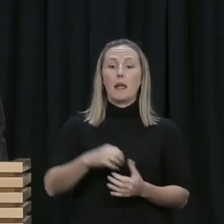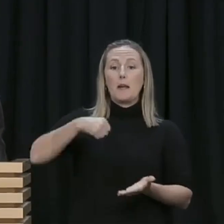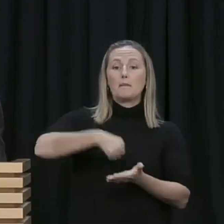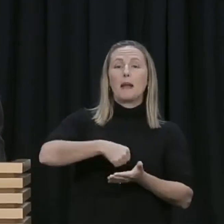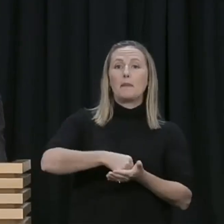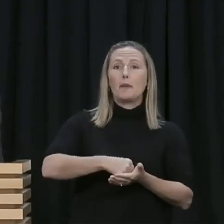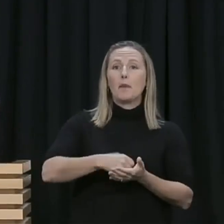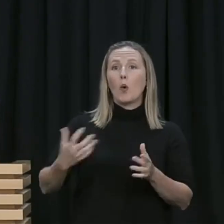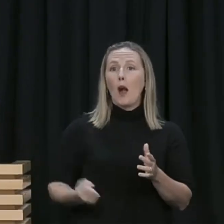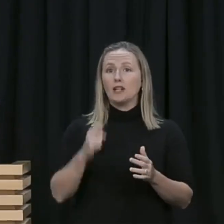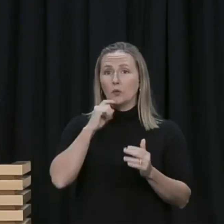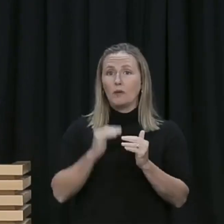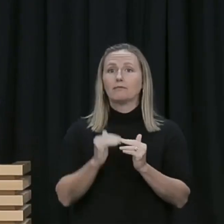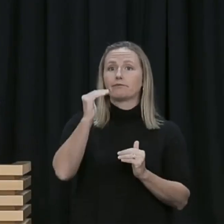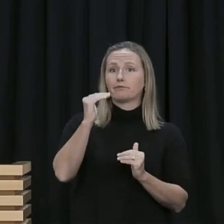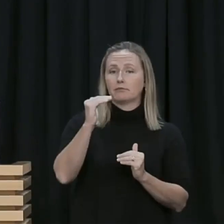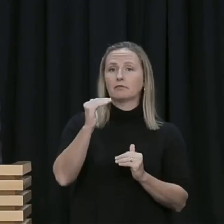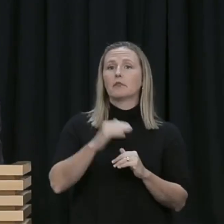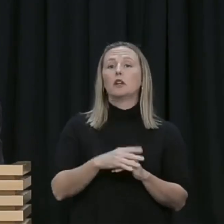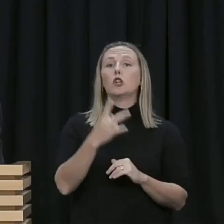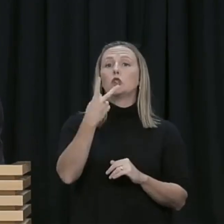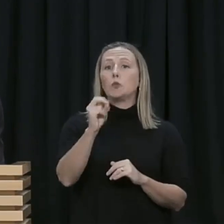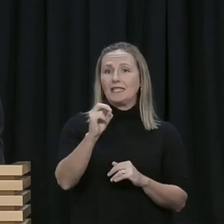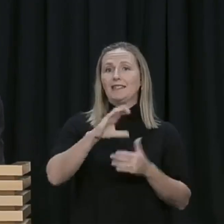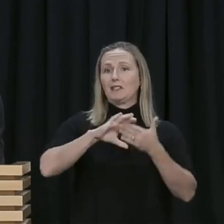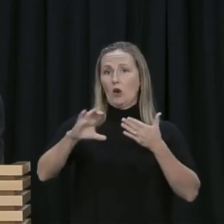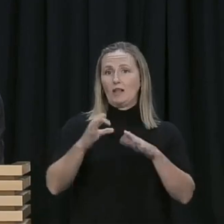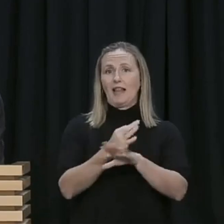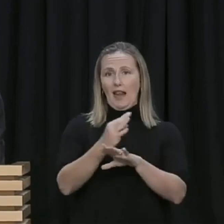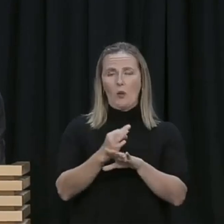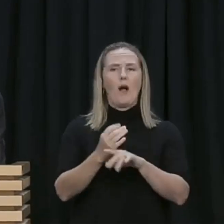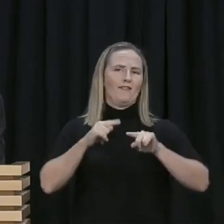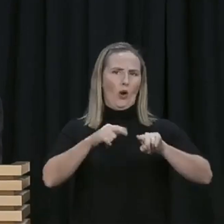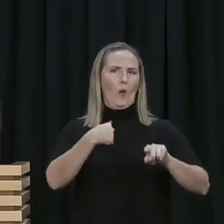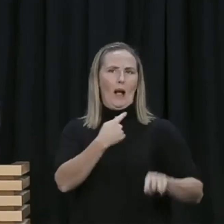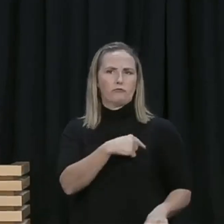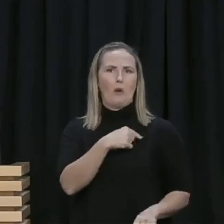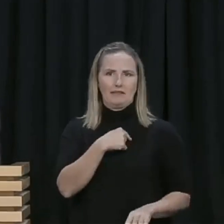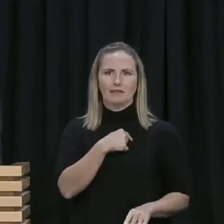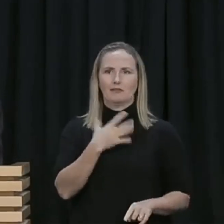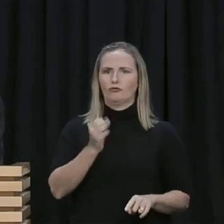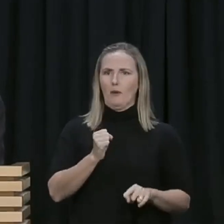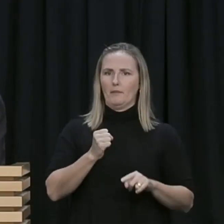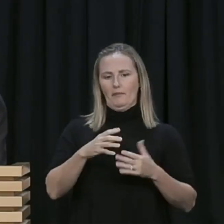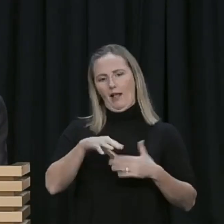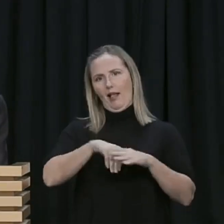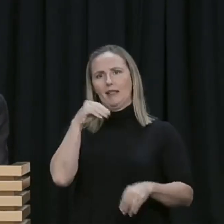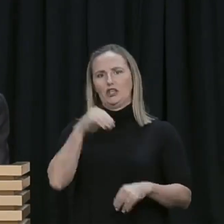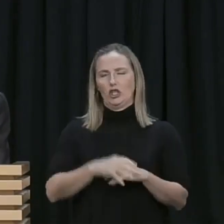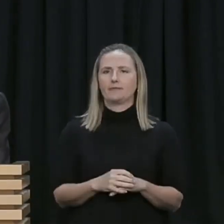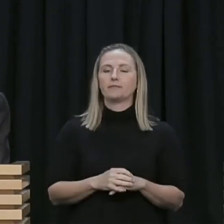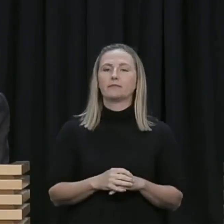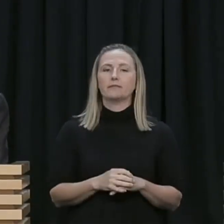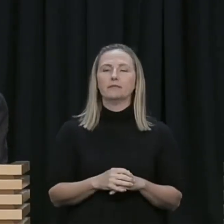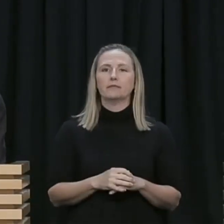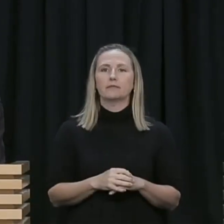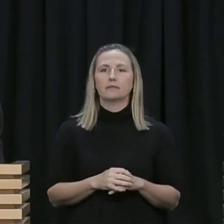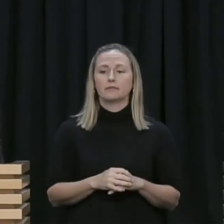$20 an hour, fulfilling a key pre-election promise that we made. Since 2017, we have lifted the minimum wage